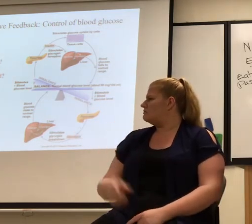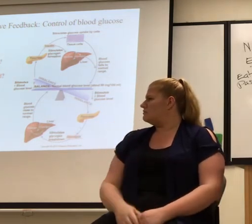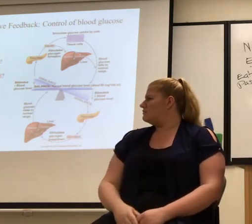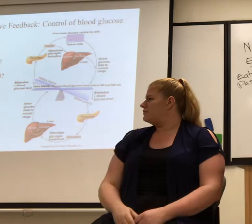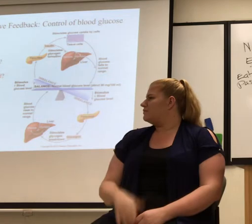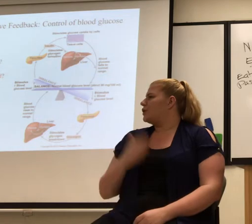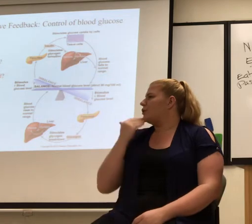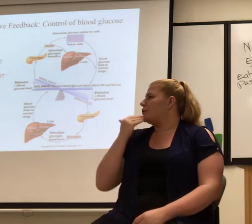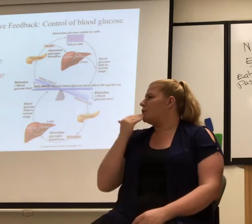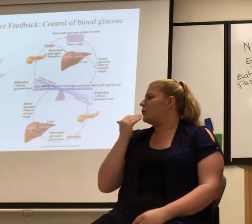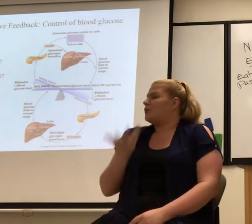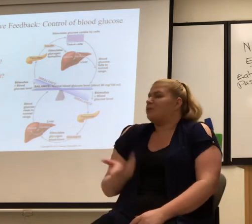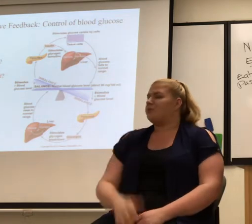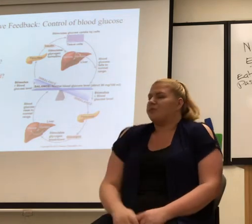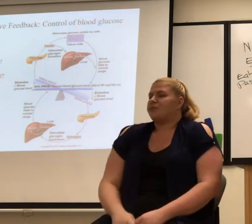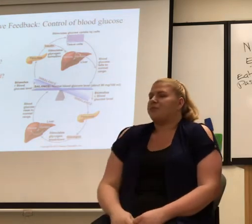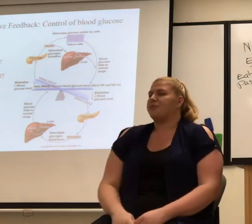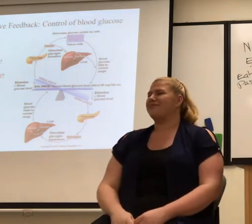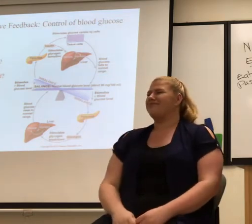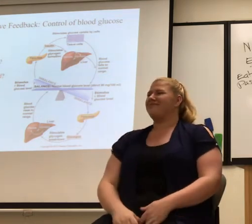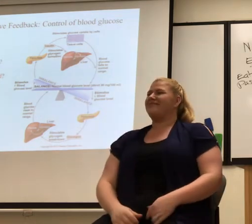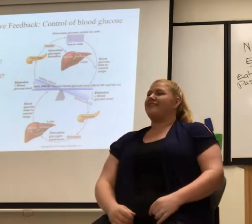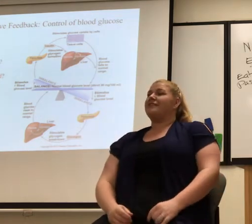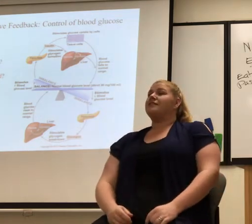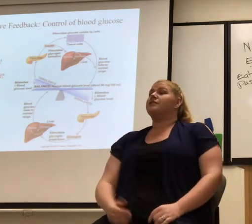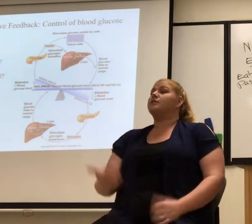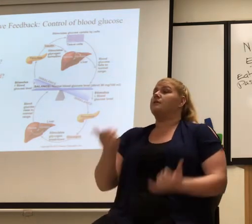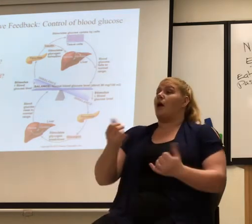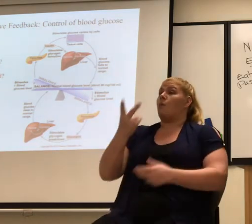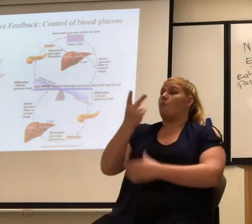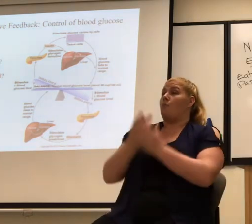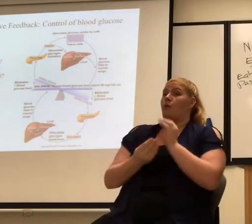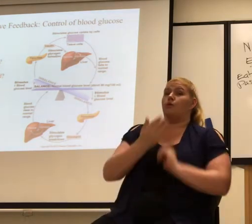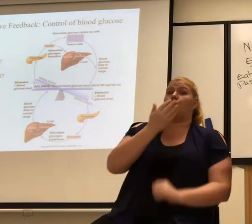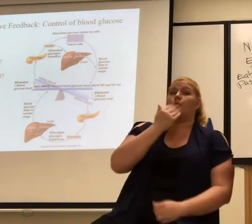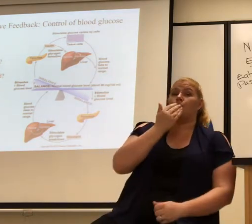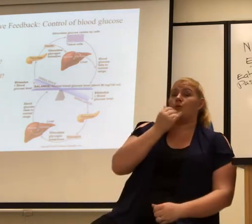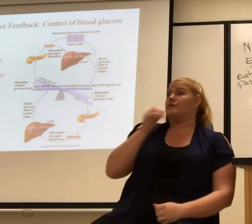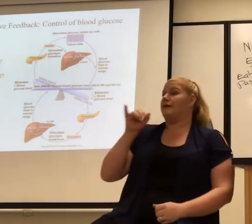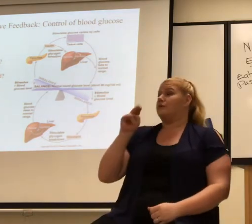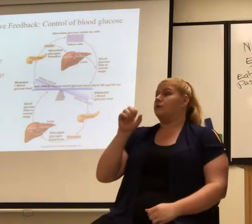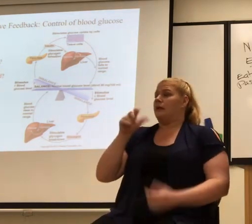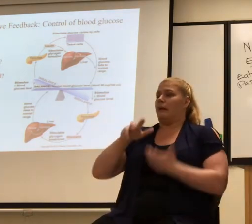So you got elevated glucose, and now insulin is circulating with